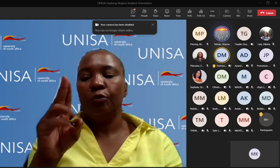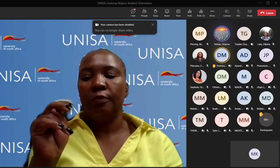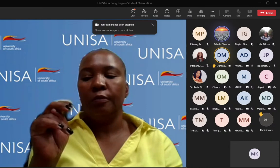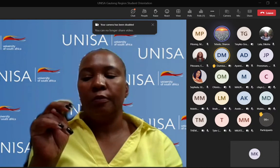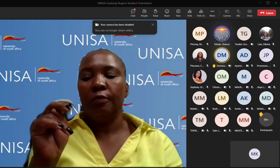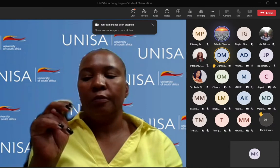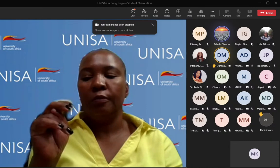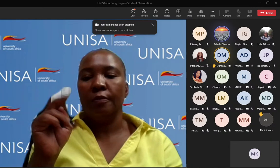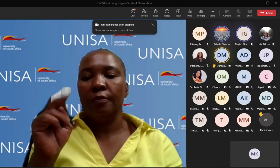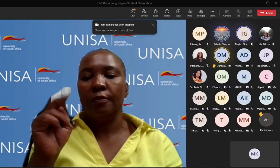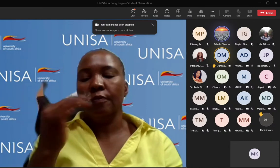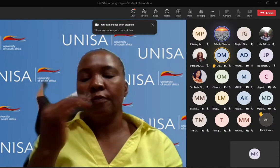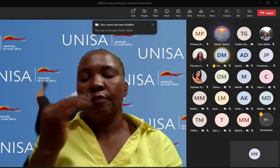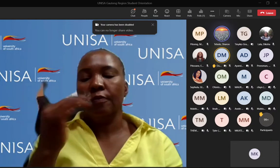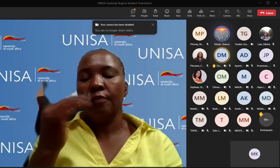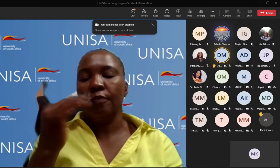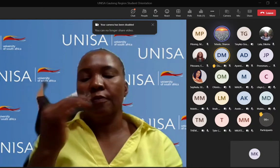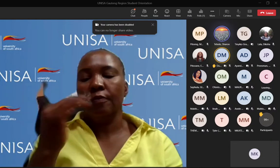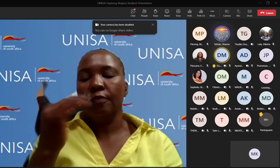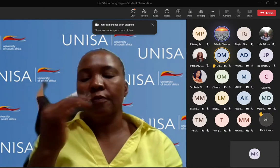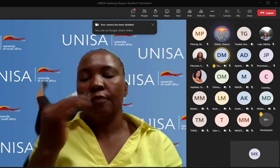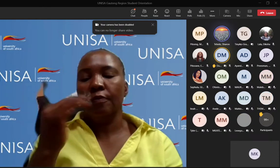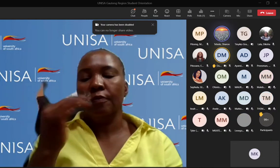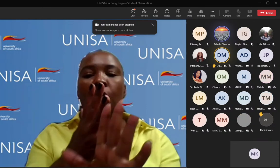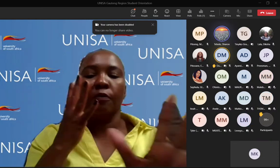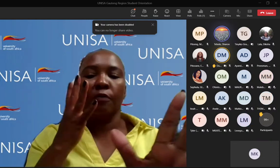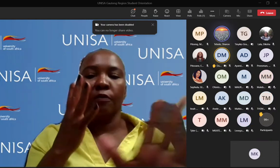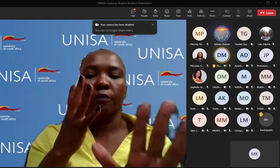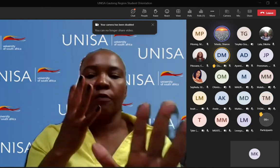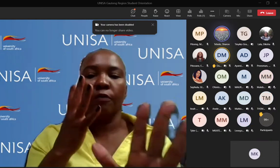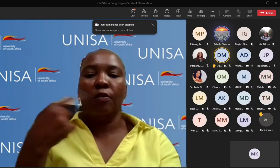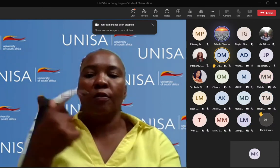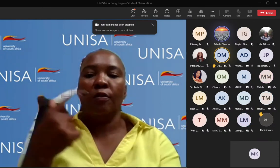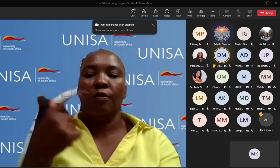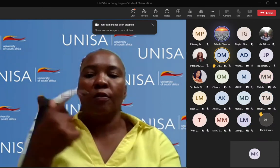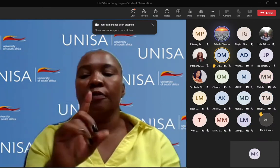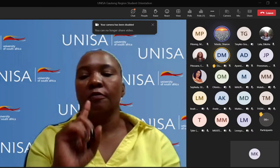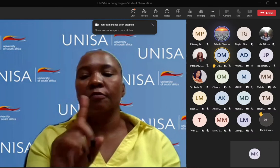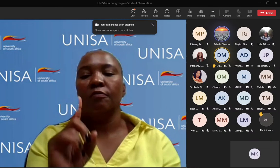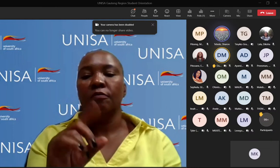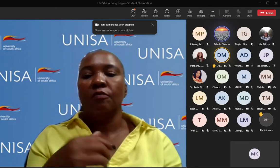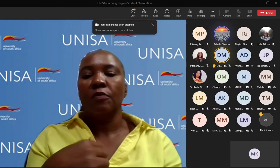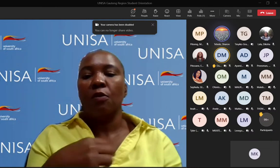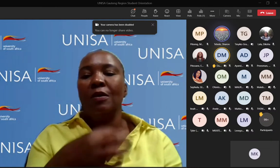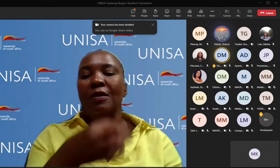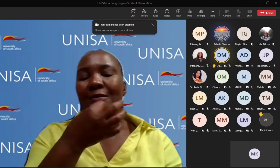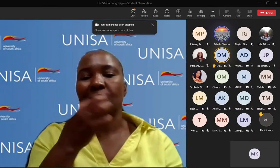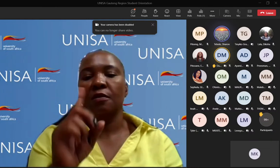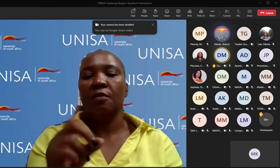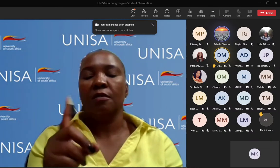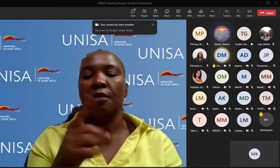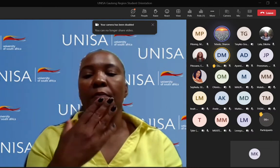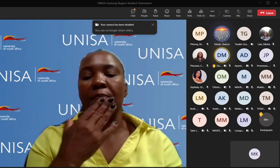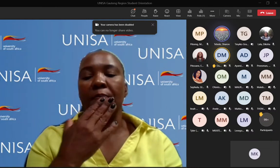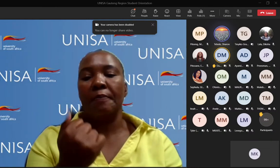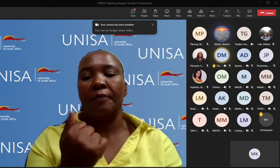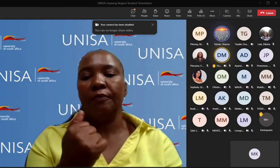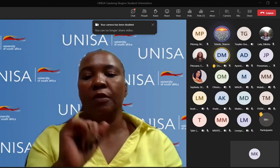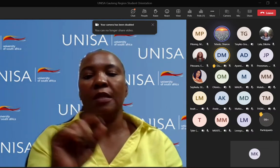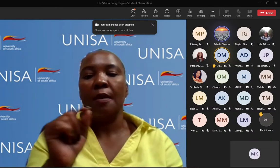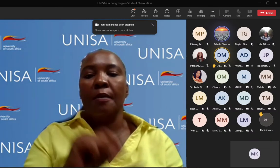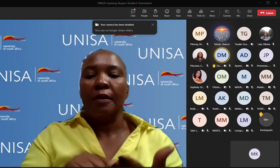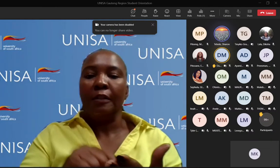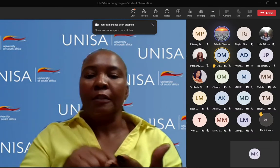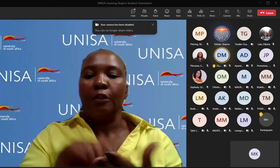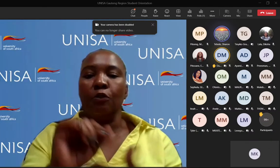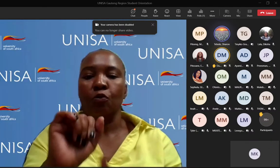for you standing on the key for so long um however I I just been emphasizing that please try to question them